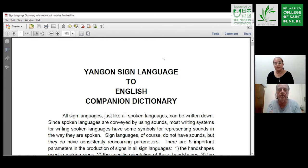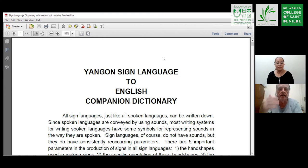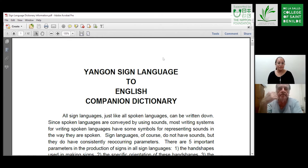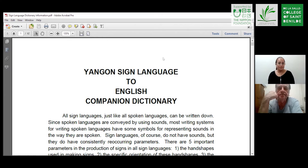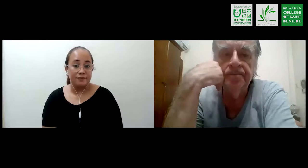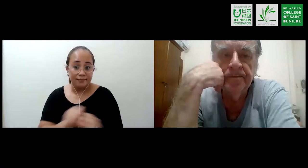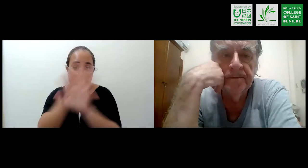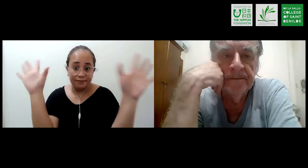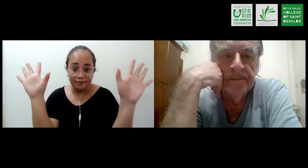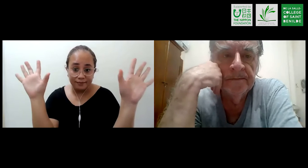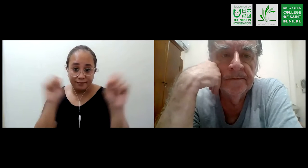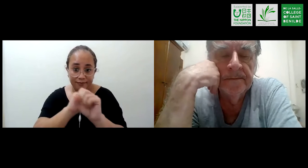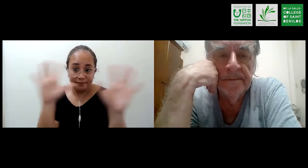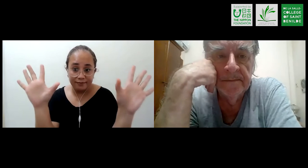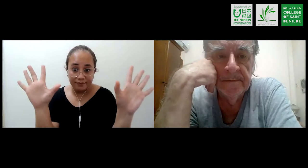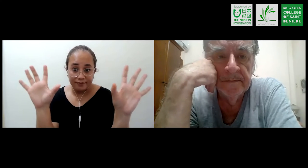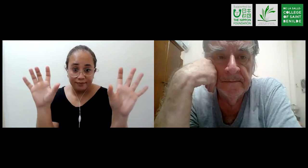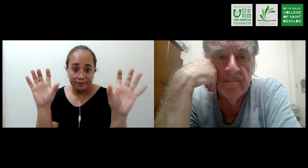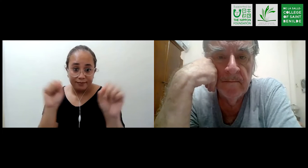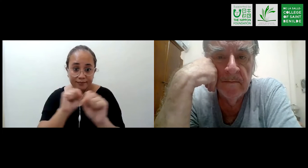Is that clear?